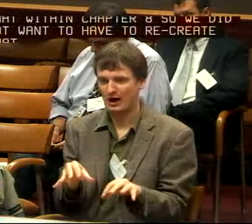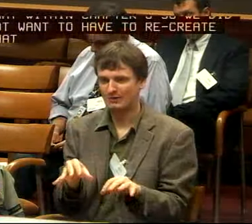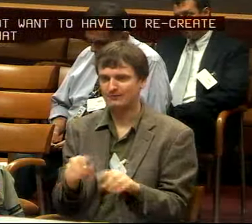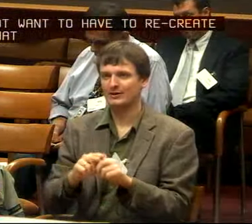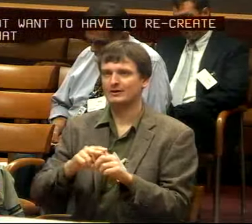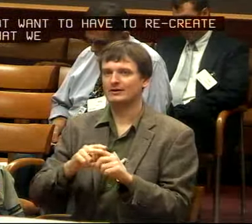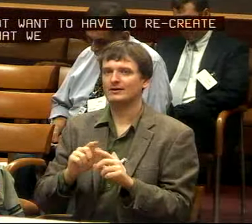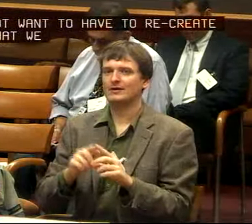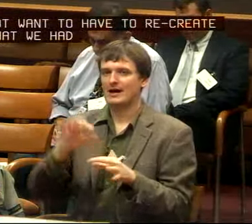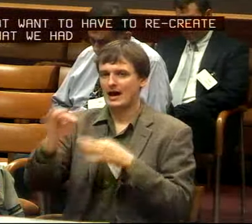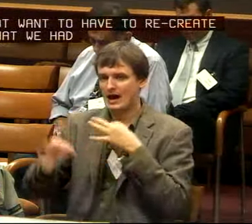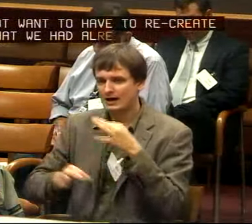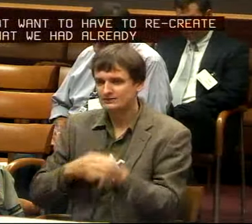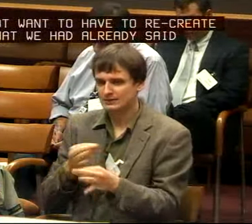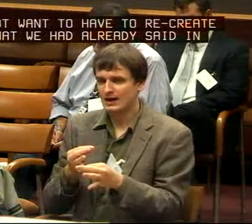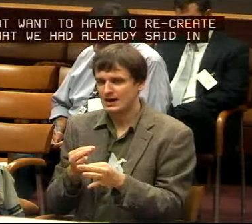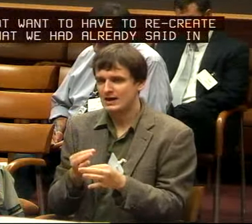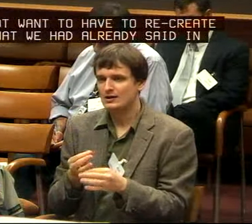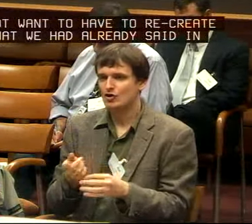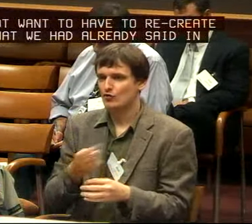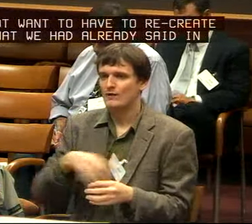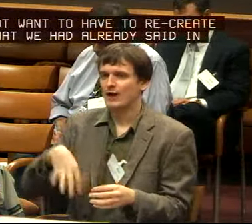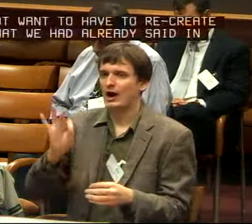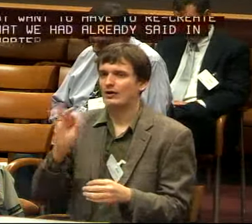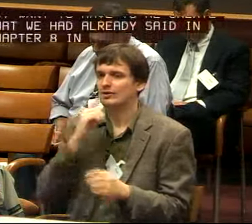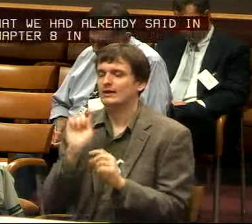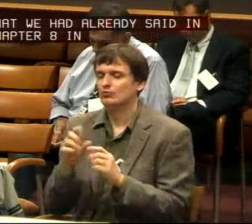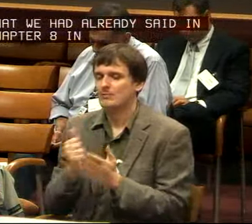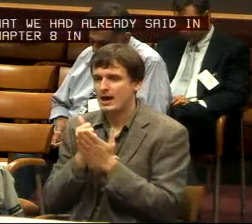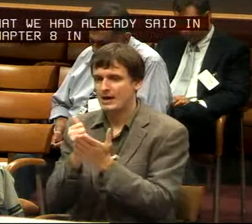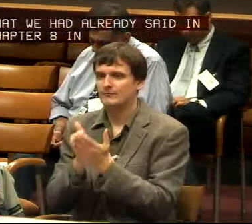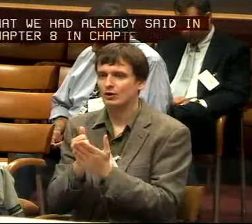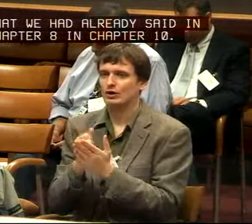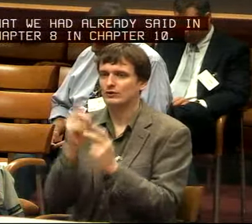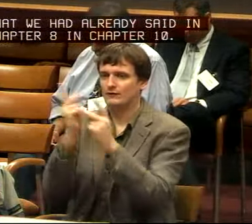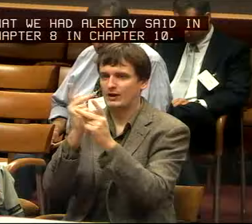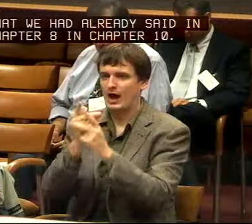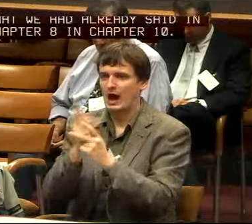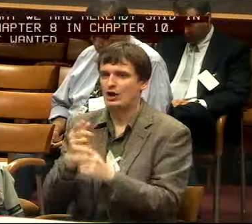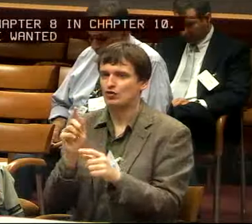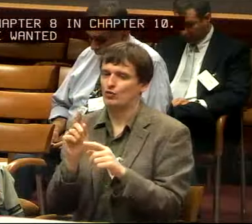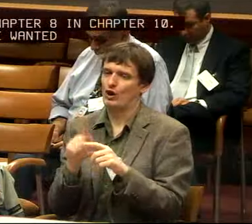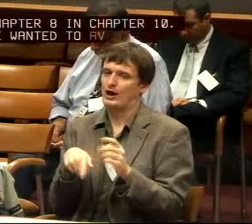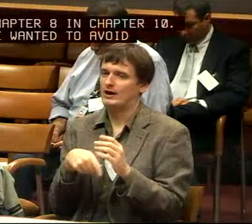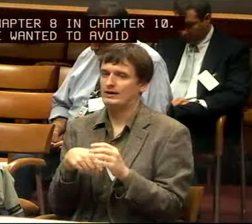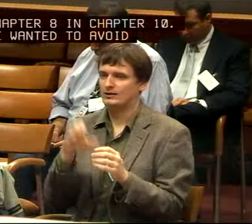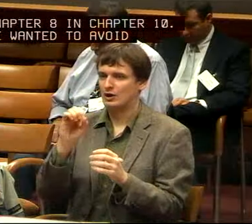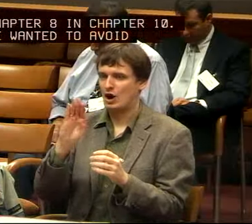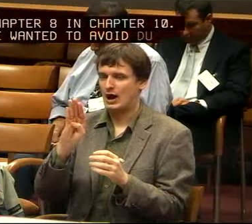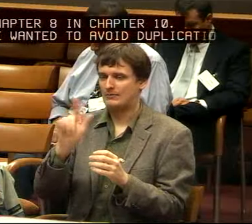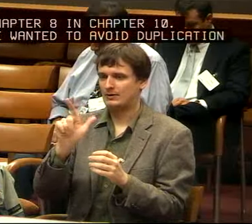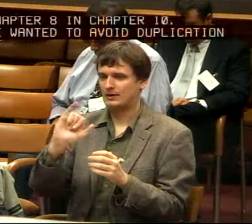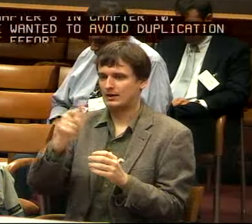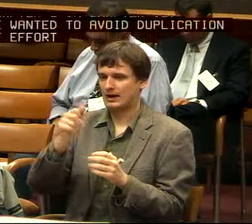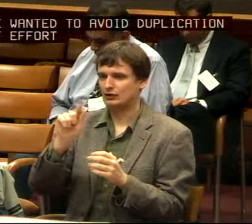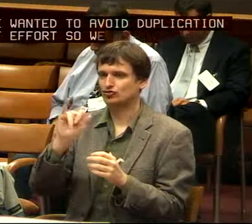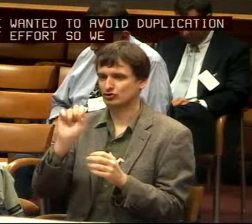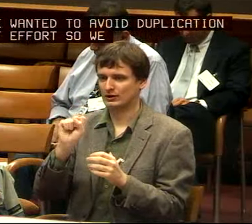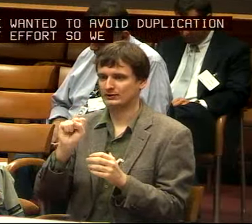duplication of effort, so we decided to eliminate Chapter 10. And instead, we thought it would be helpful to figure out